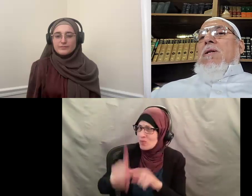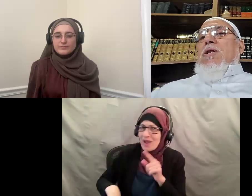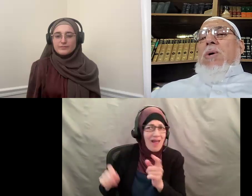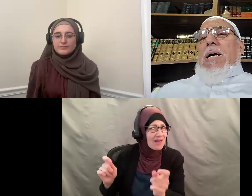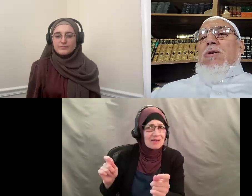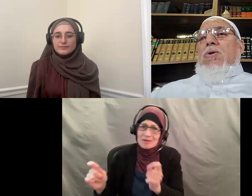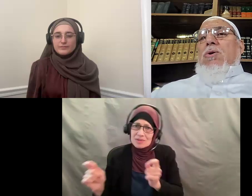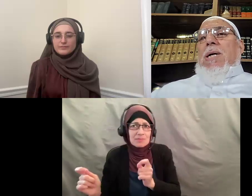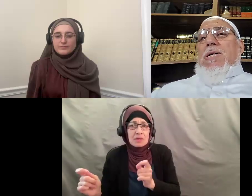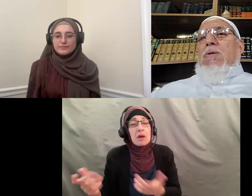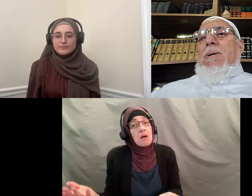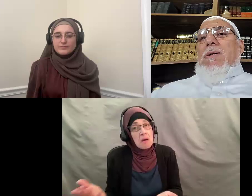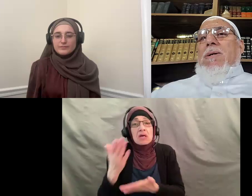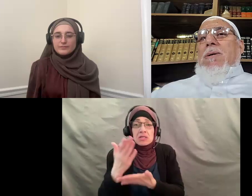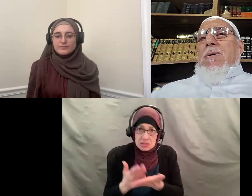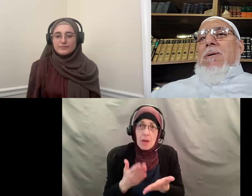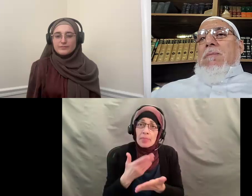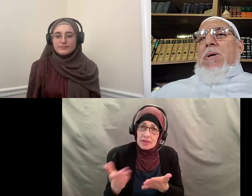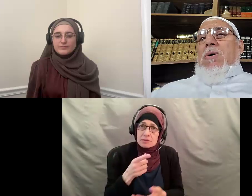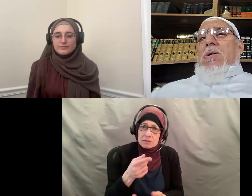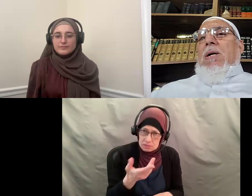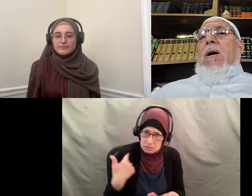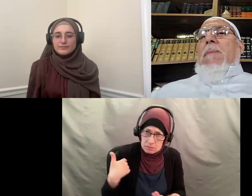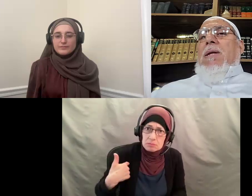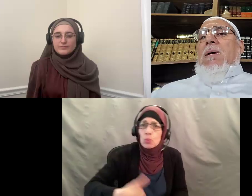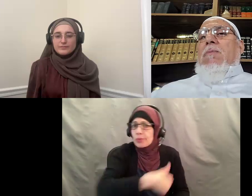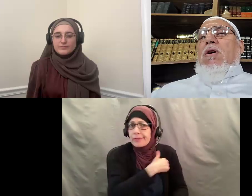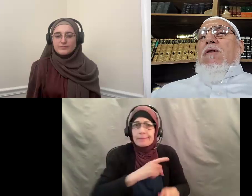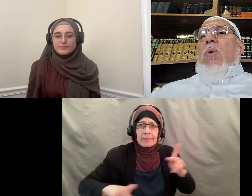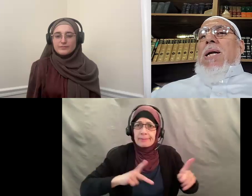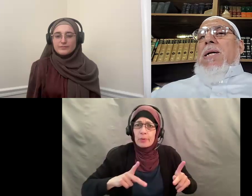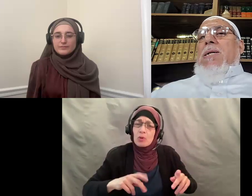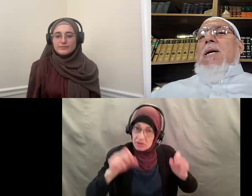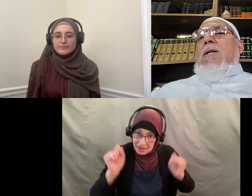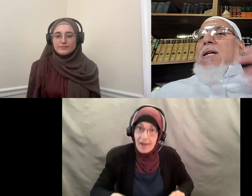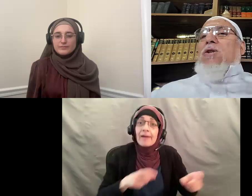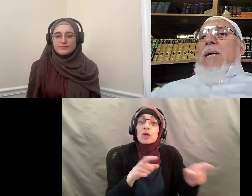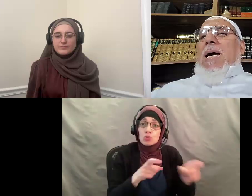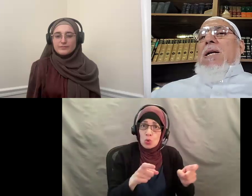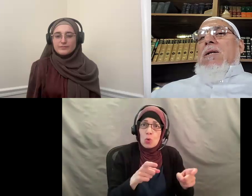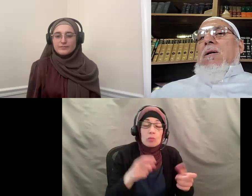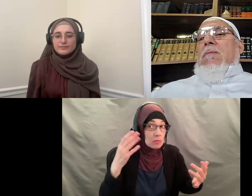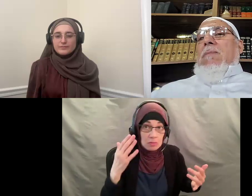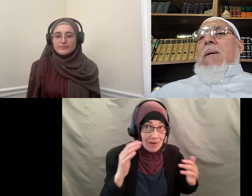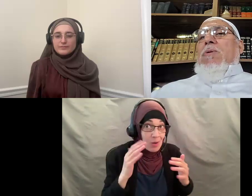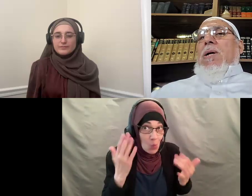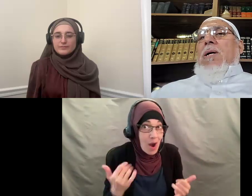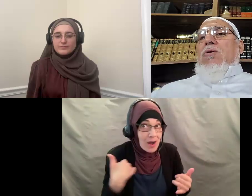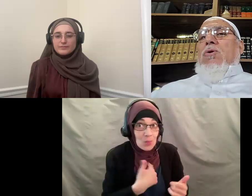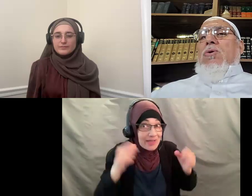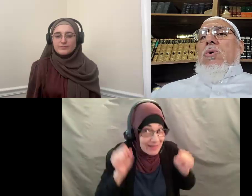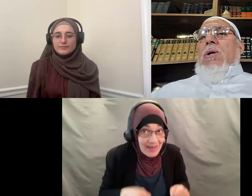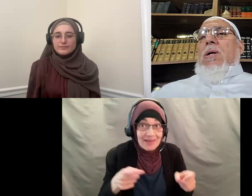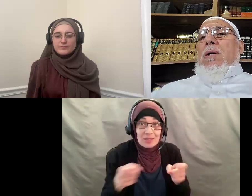certain things you can control as humans because Allah made them of qualities that you can